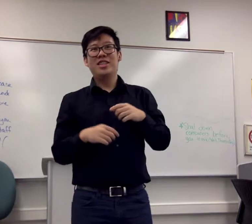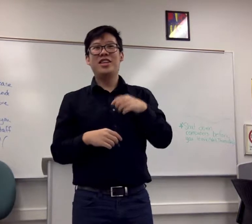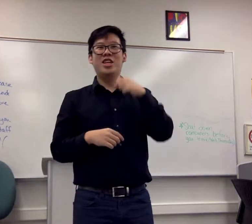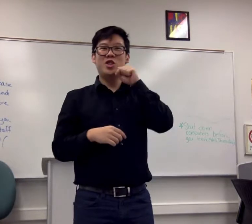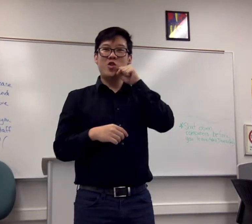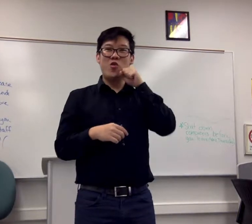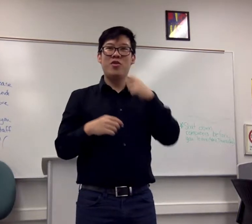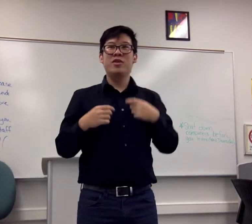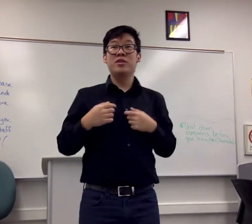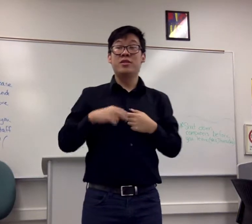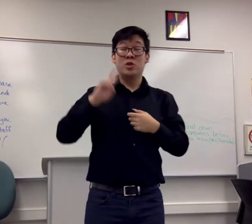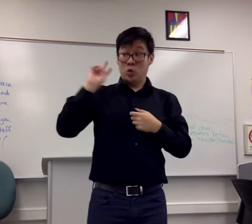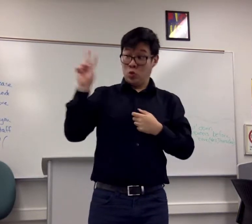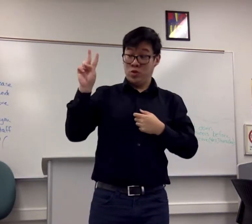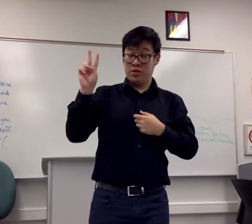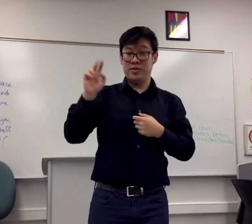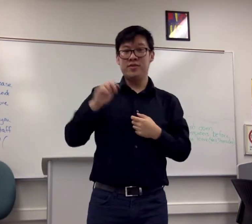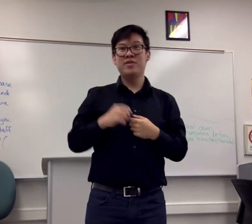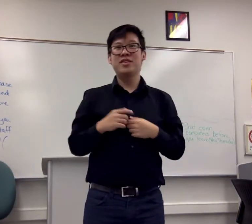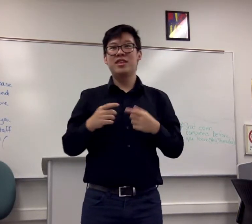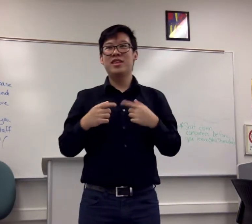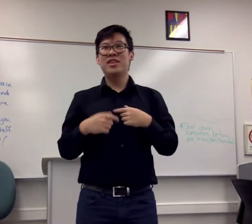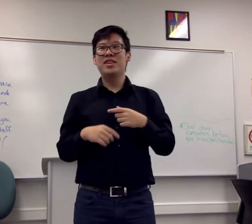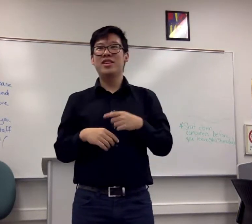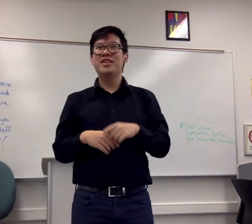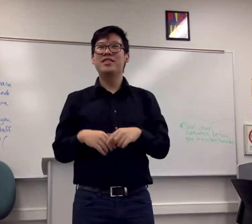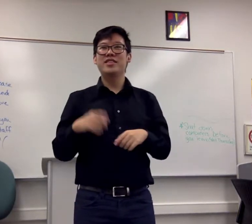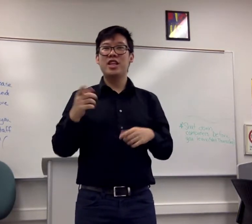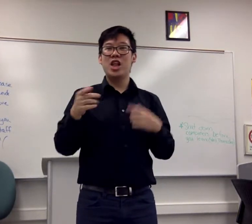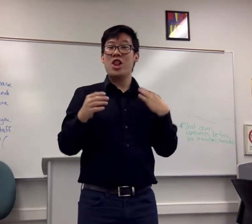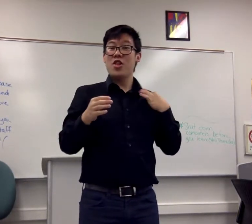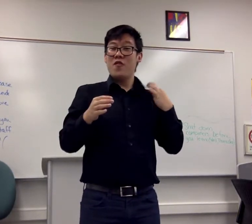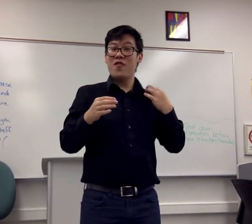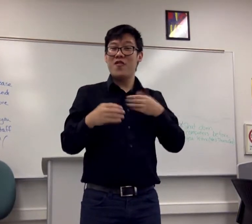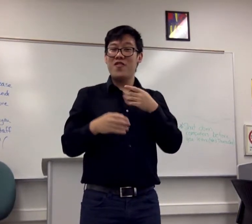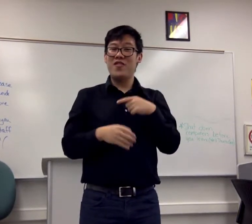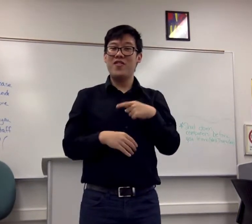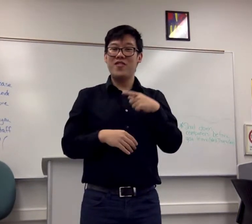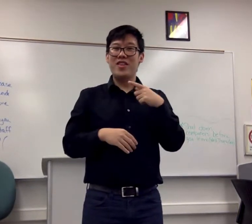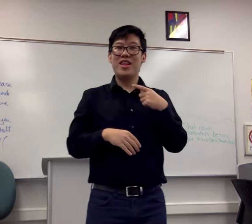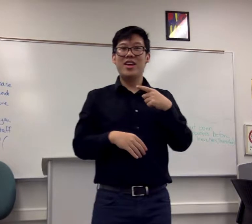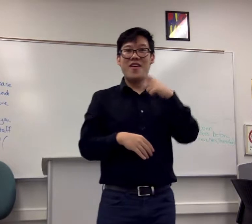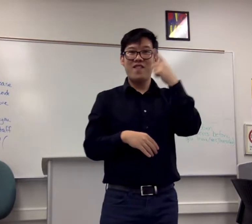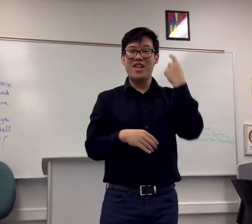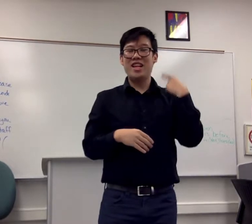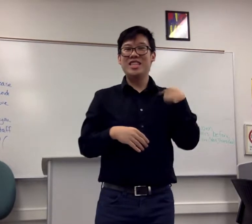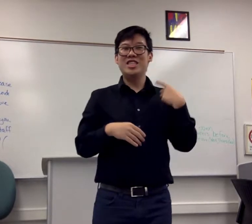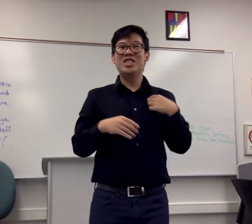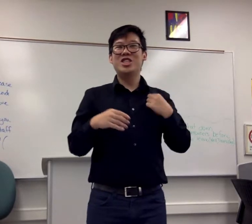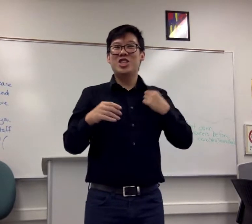I'll send you a nice gift. You know what? Yeah, that could make up for it. FaceTime the wedding while you're at the workshop.